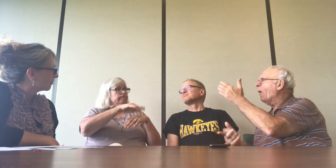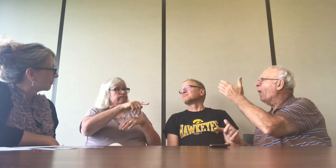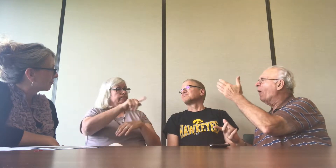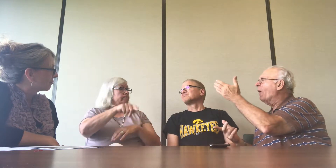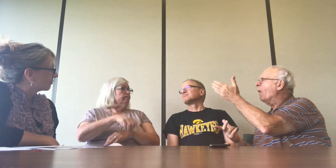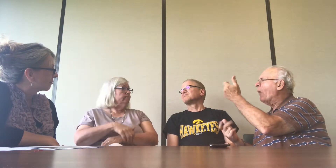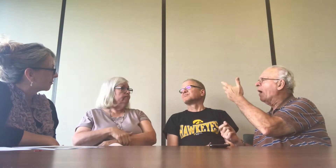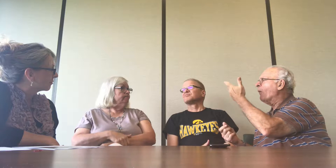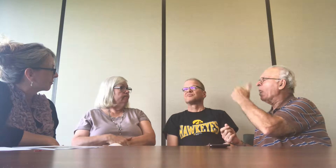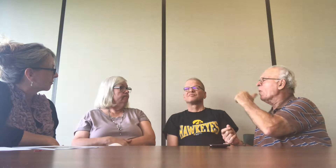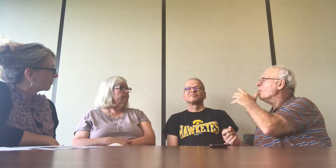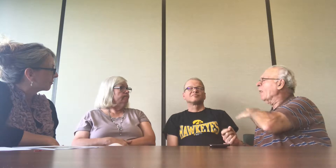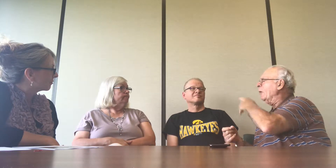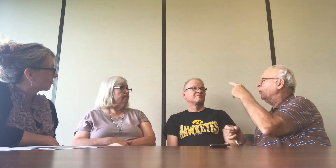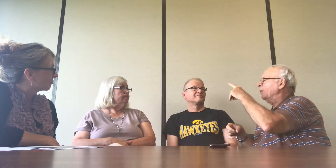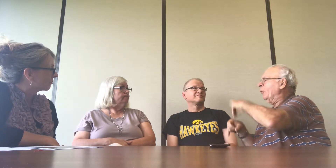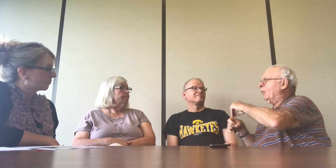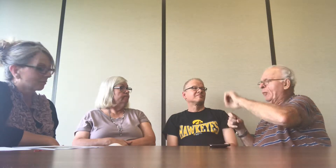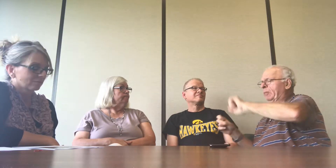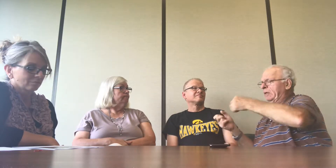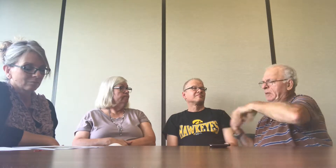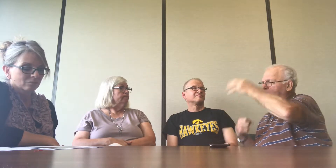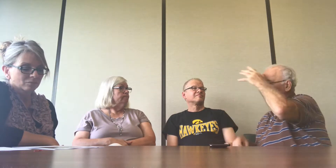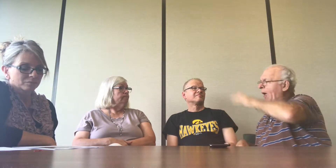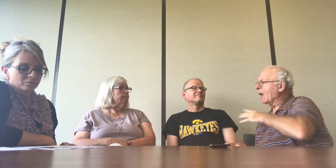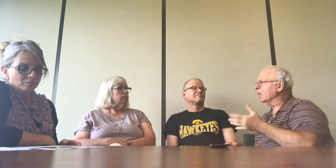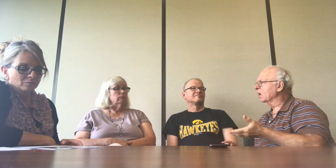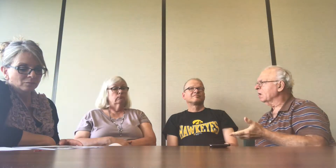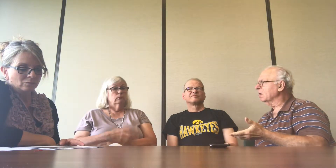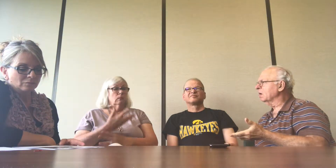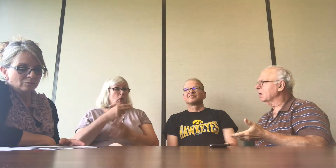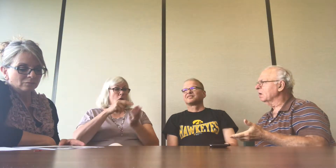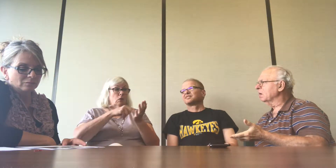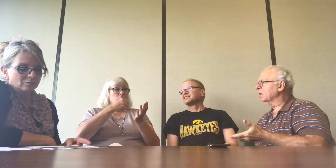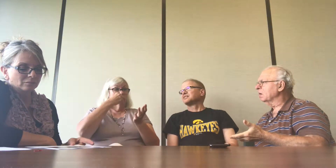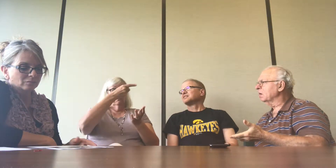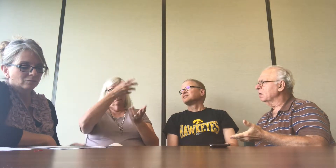mother didn't want that man to bathe her, but they kept sending him anyway.